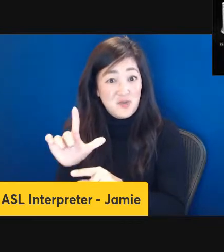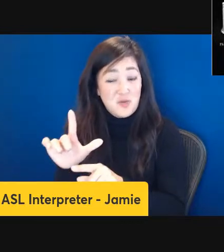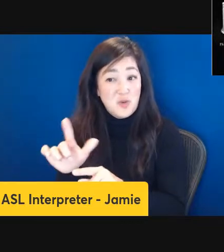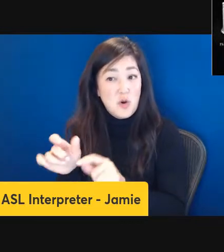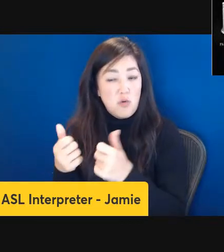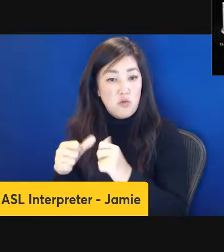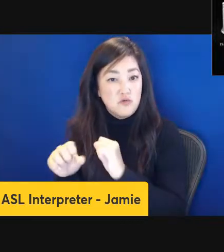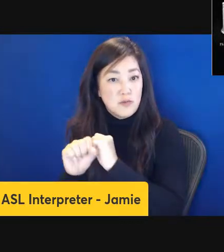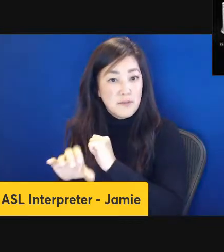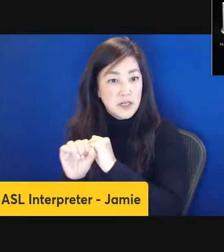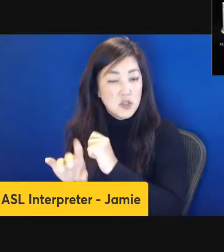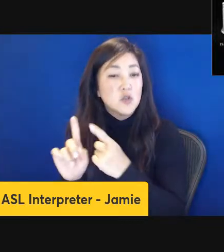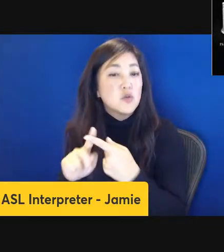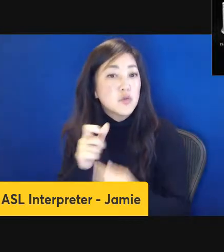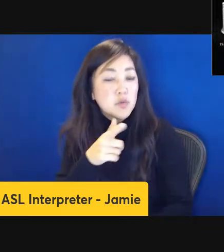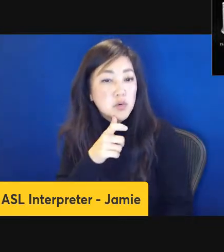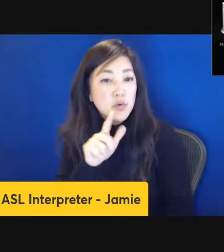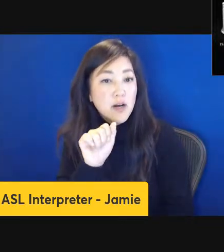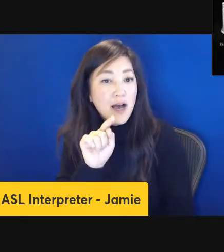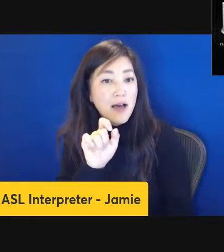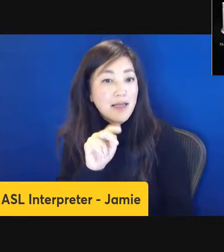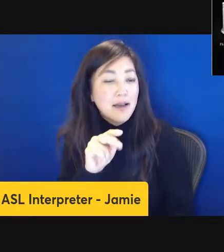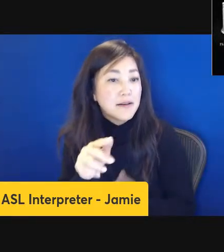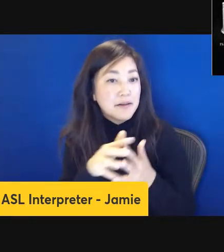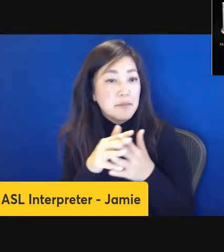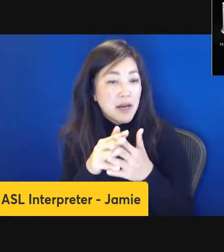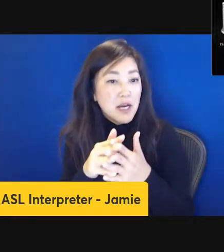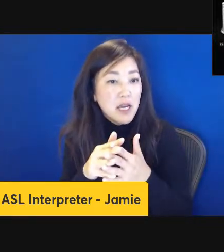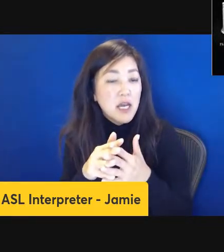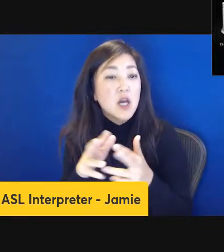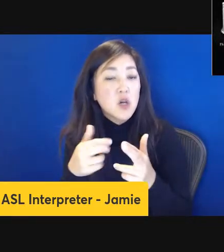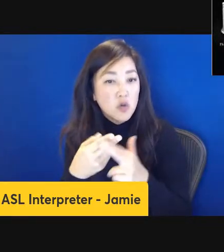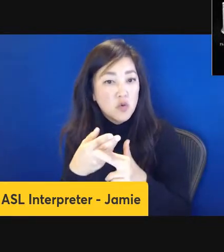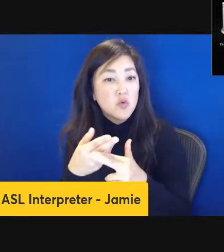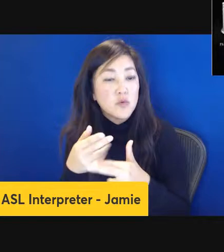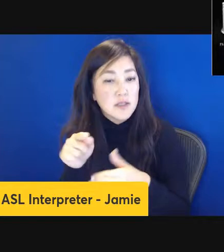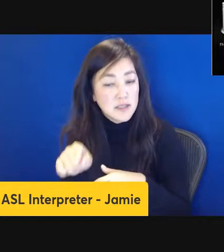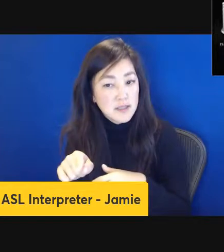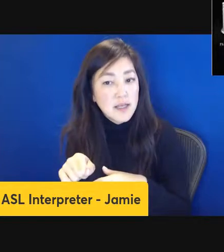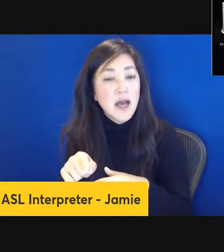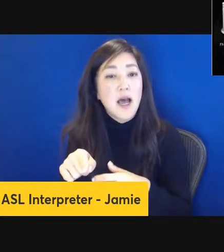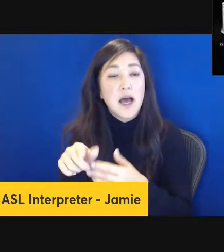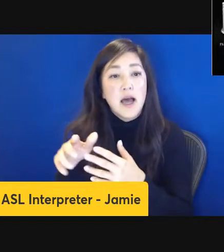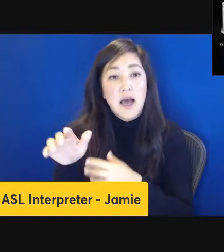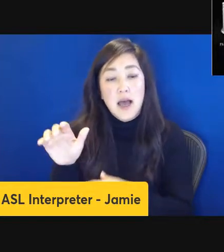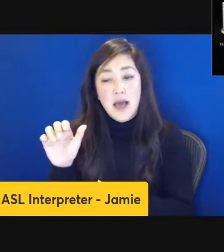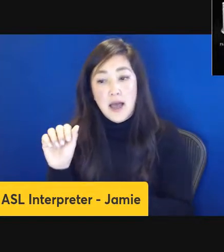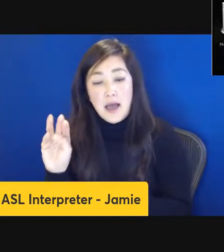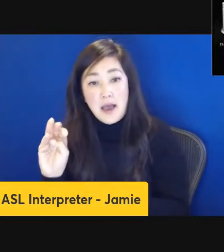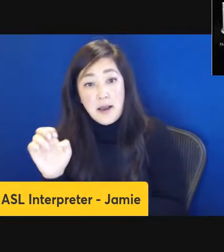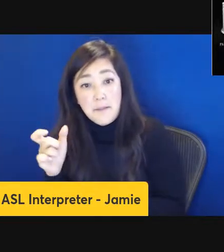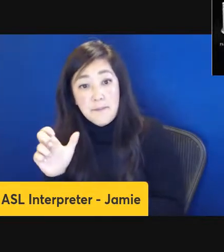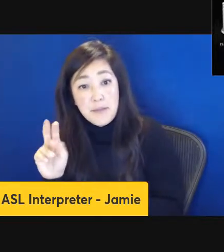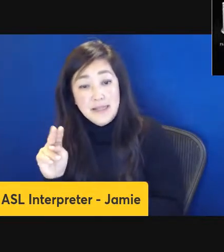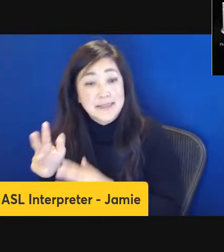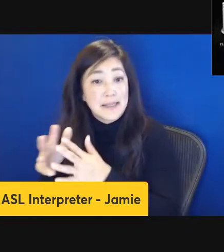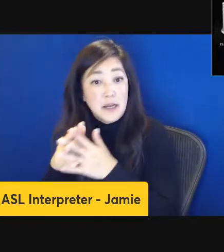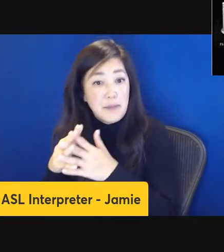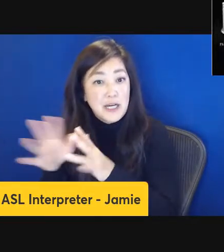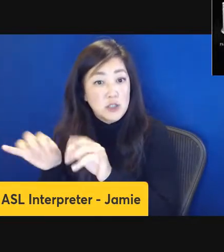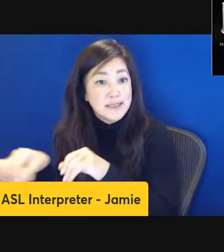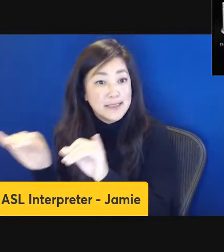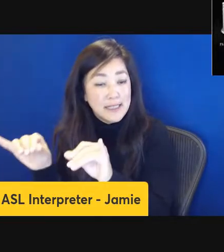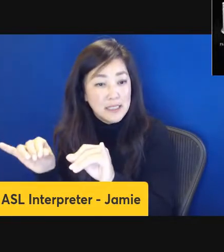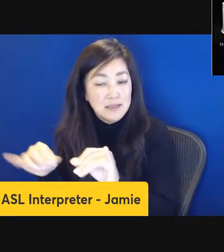spirometer to Latin America using a Mexican American standards. I think what I